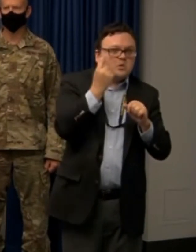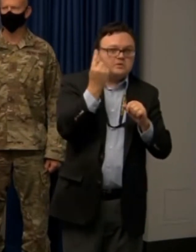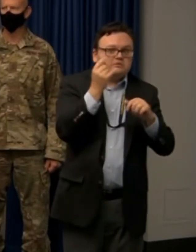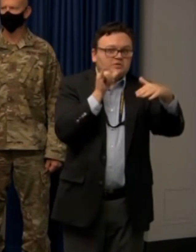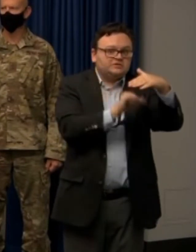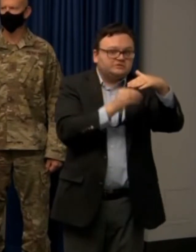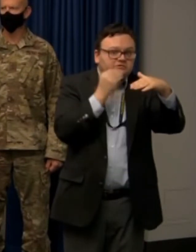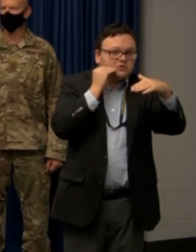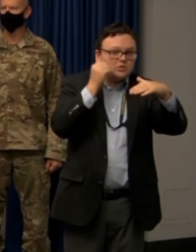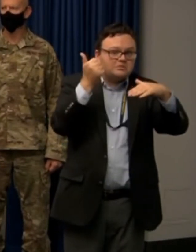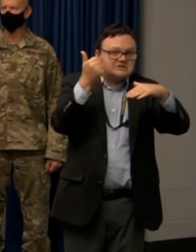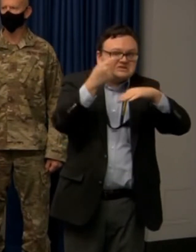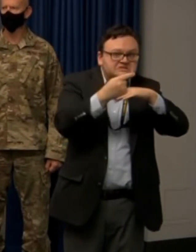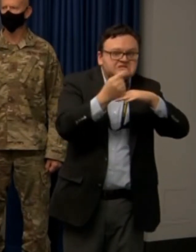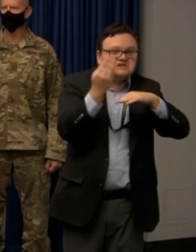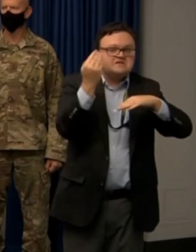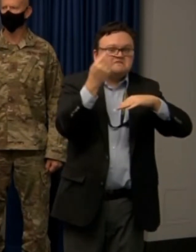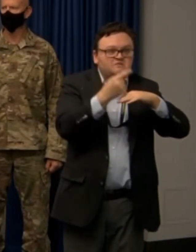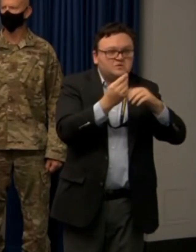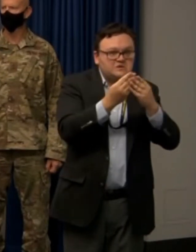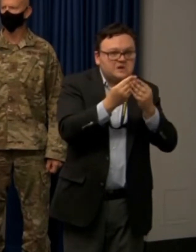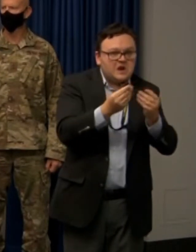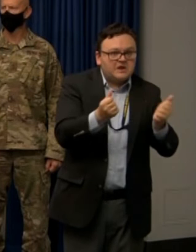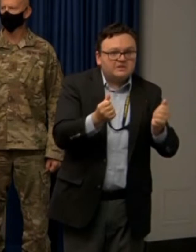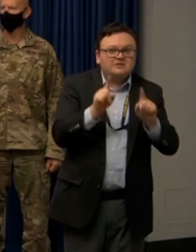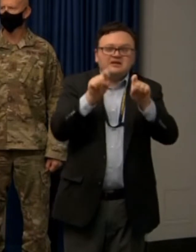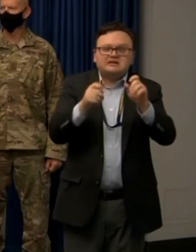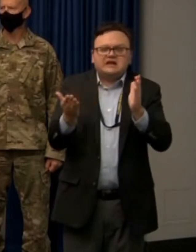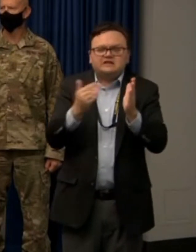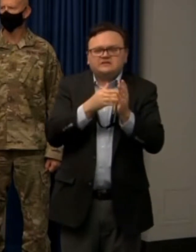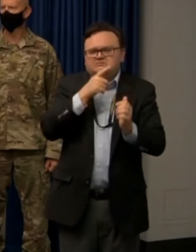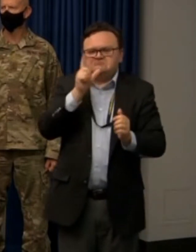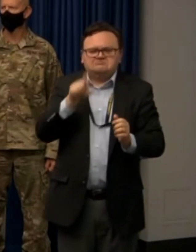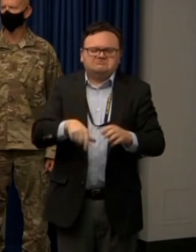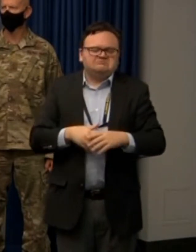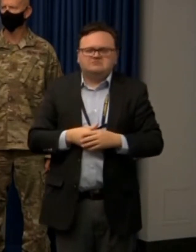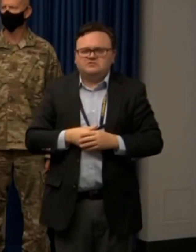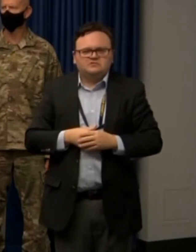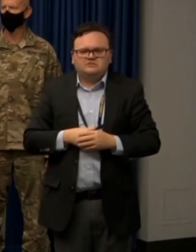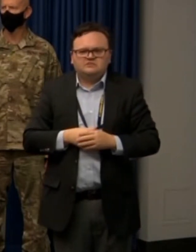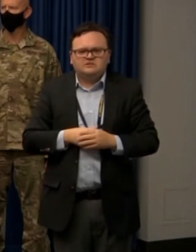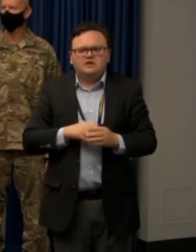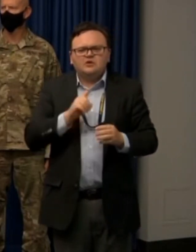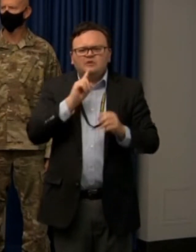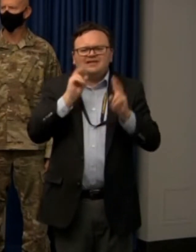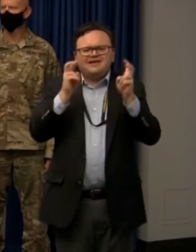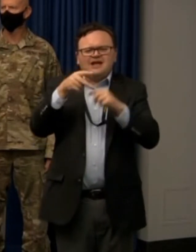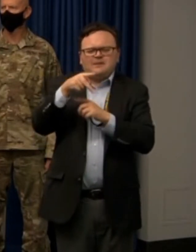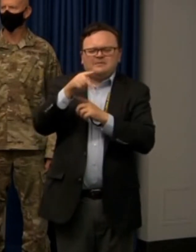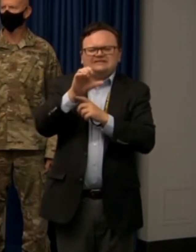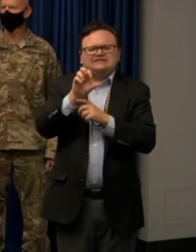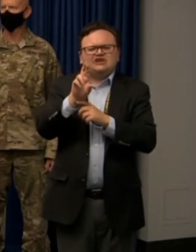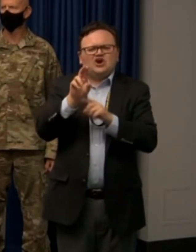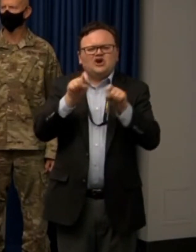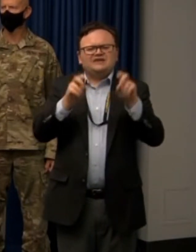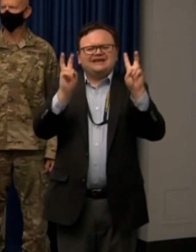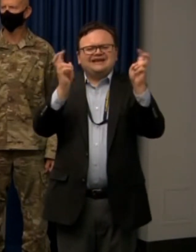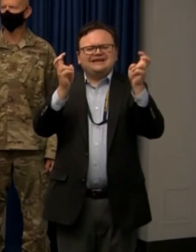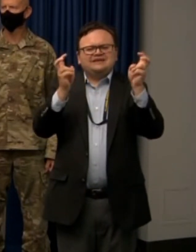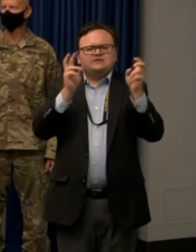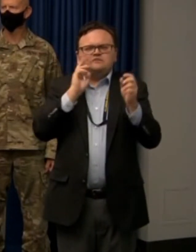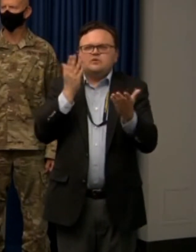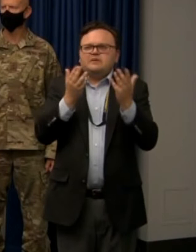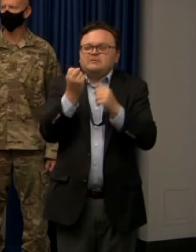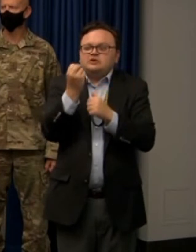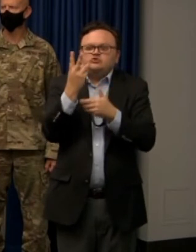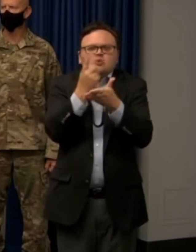of days. And the reason they pointed to is you can test positive for a PCR test, they believe, for up to 12